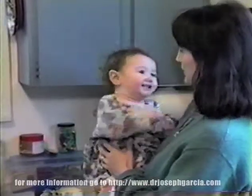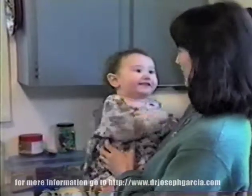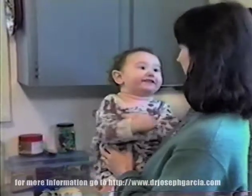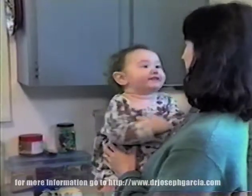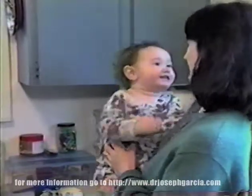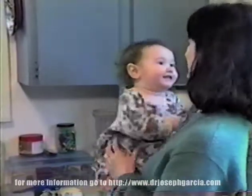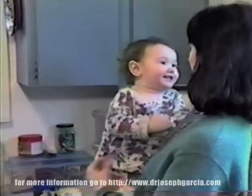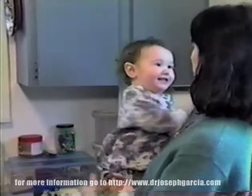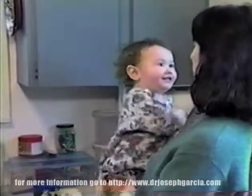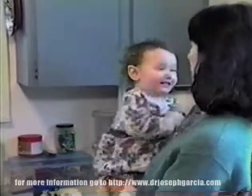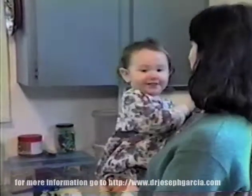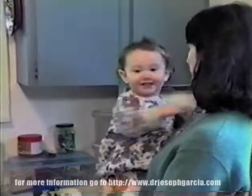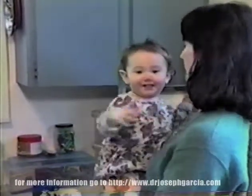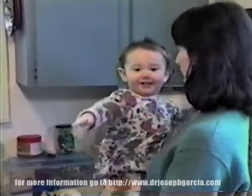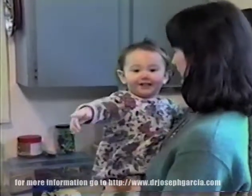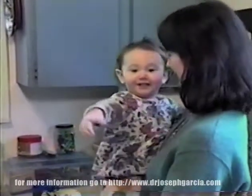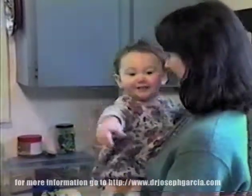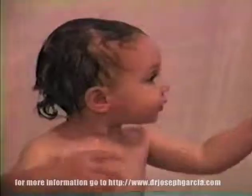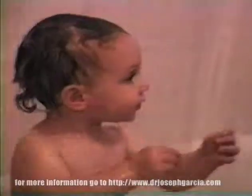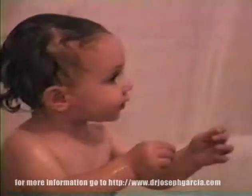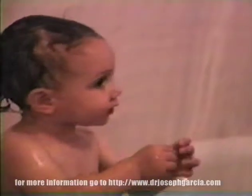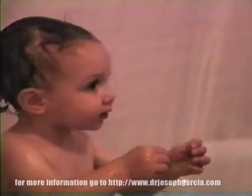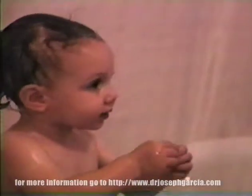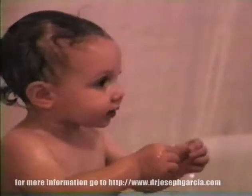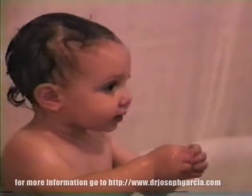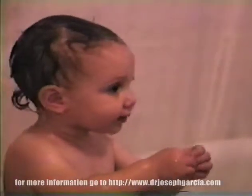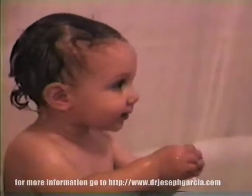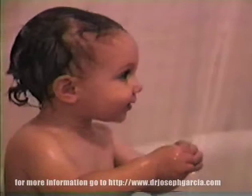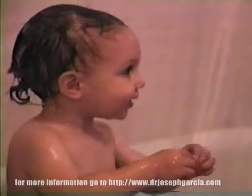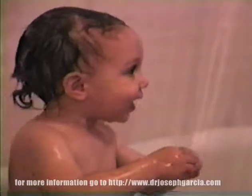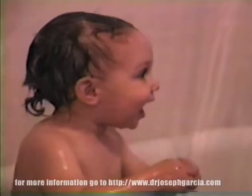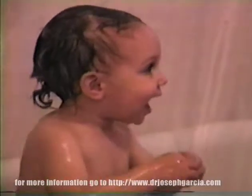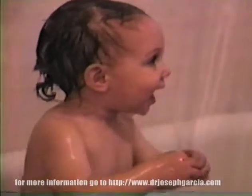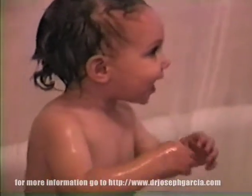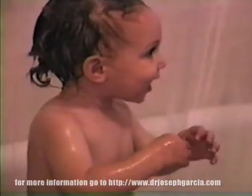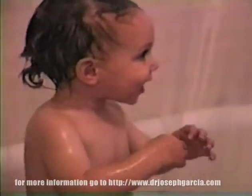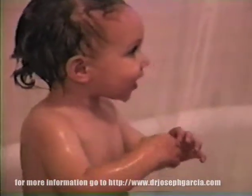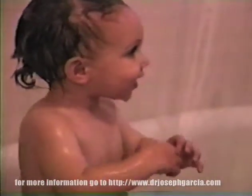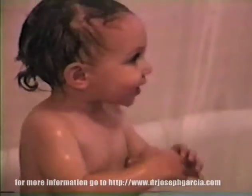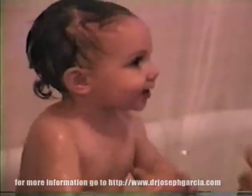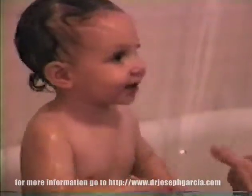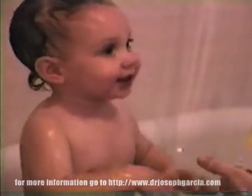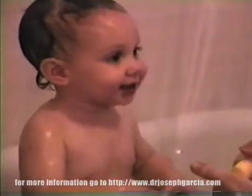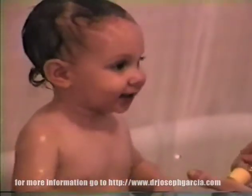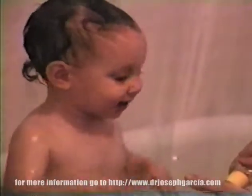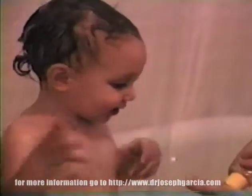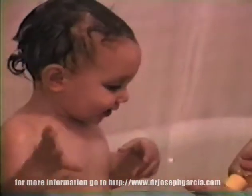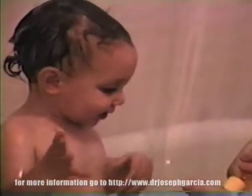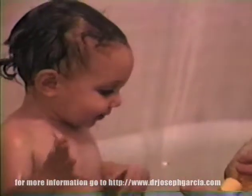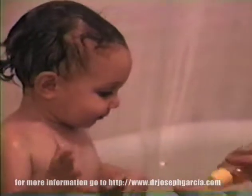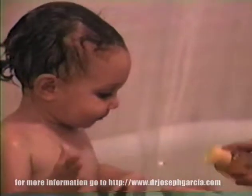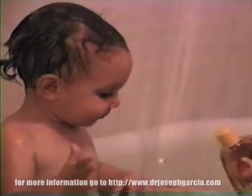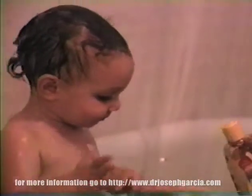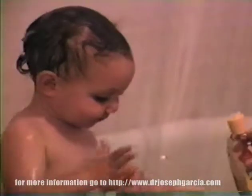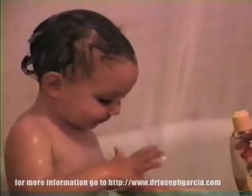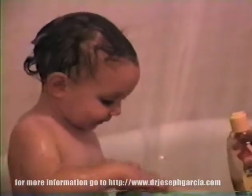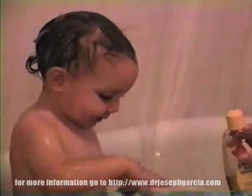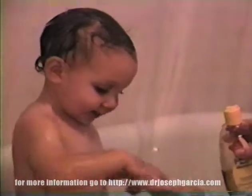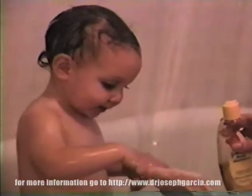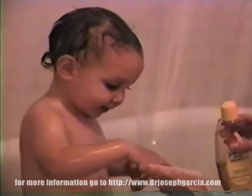But if Garcia's to be believed, the benefits of signing are not just short-term. There you go. There's some more soap.